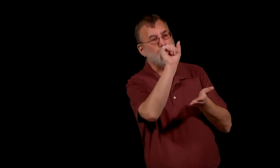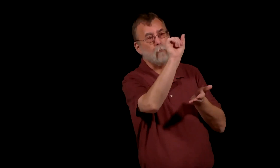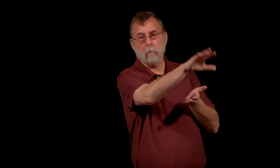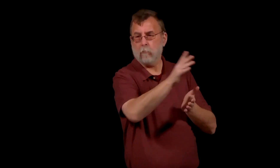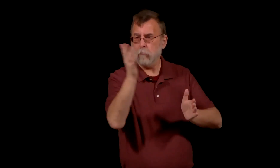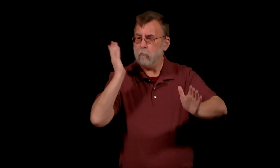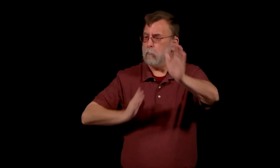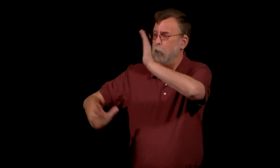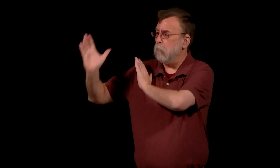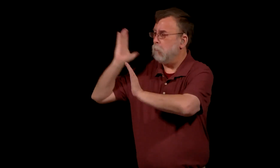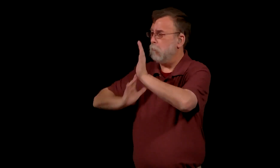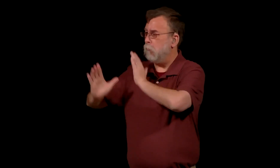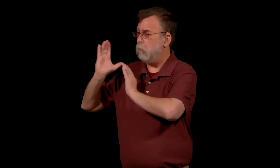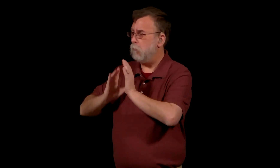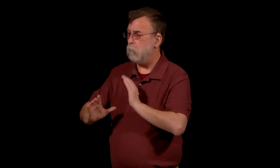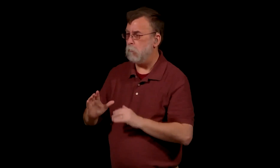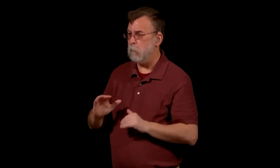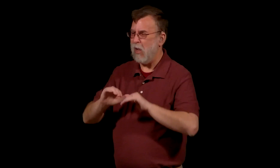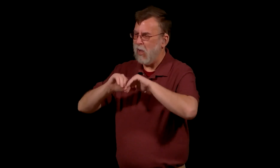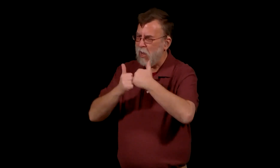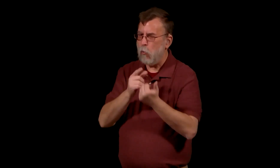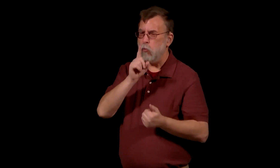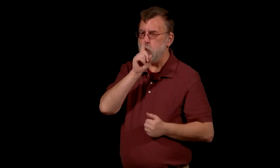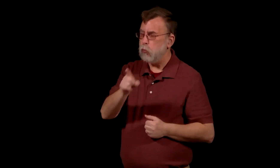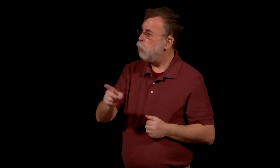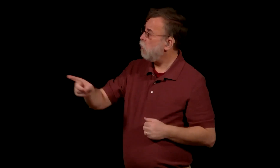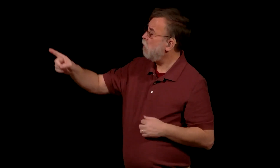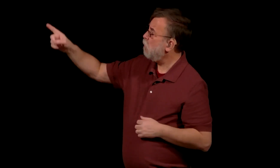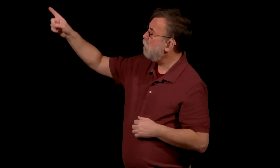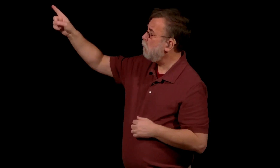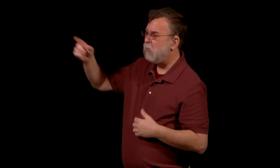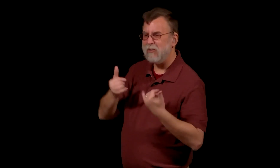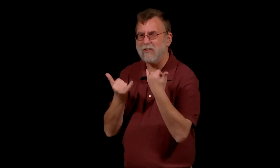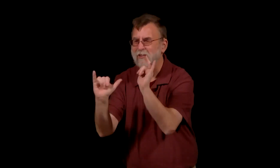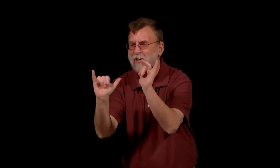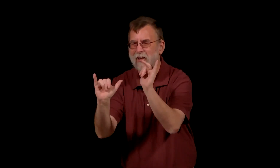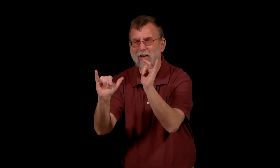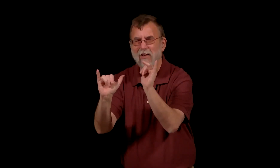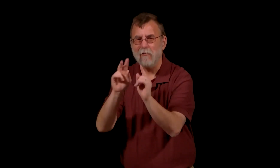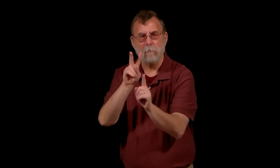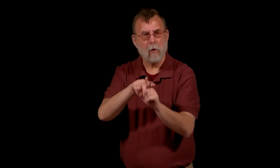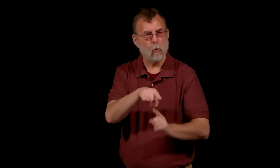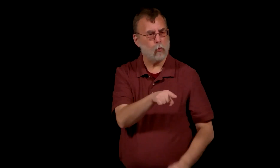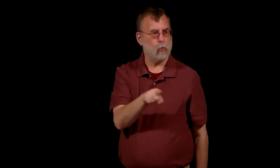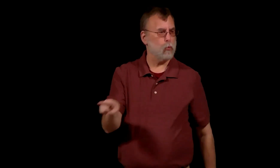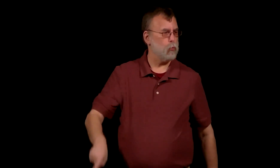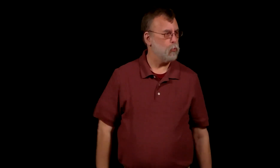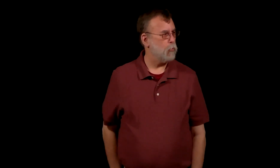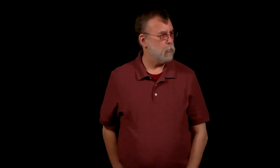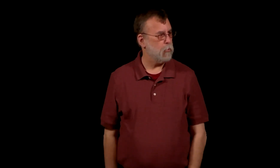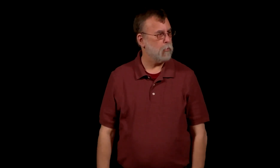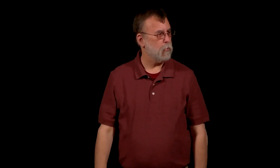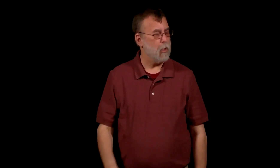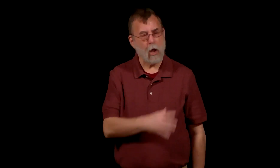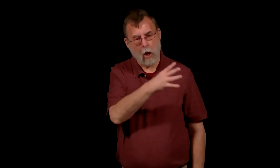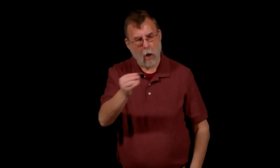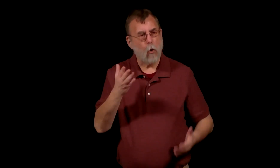letter and sent it long ago, how true this applies today to each of